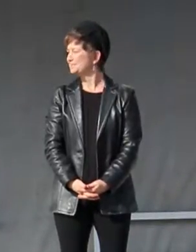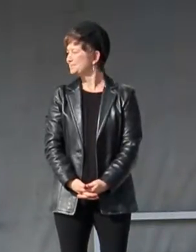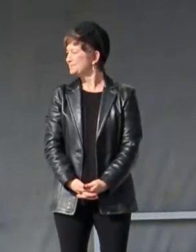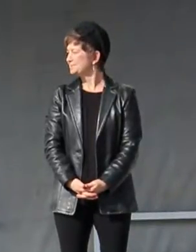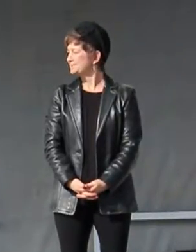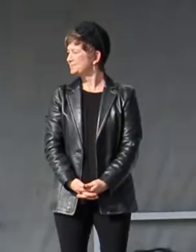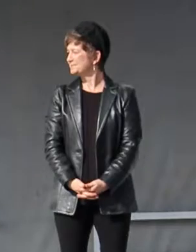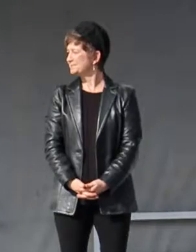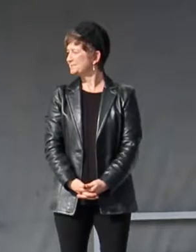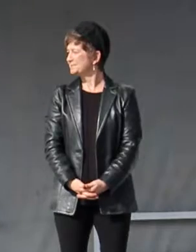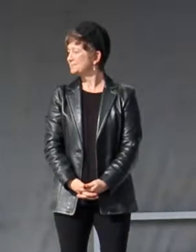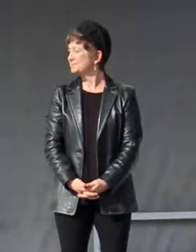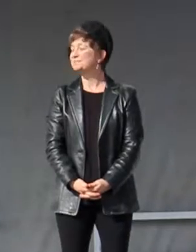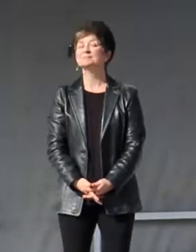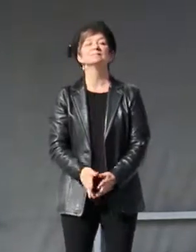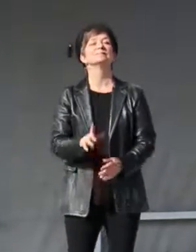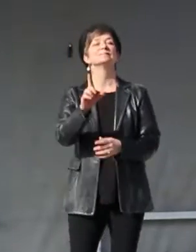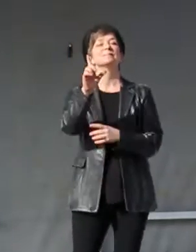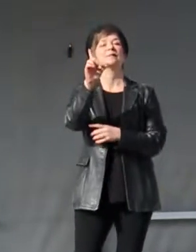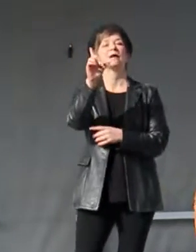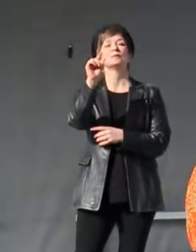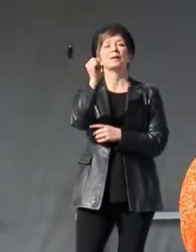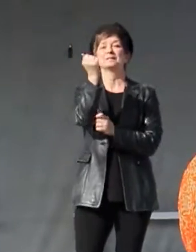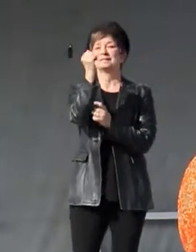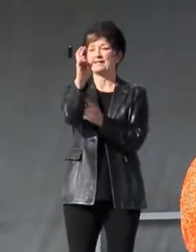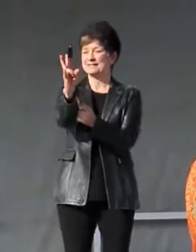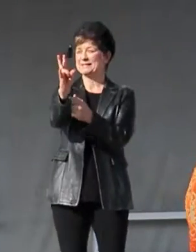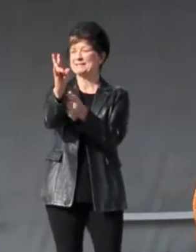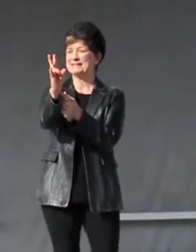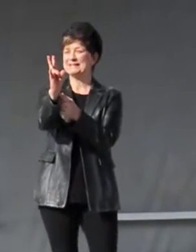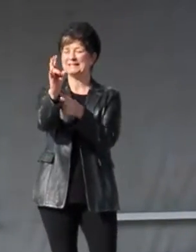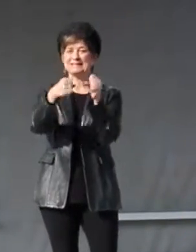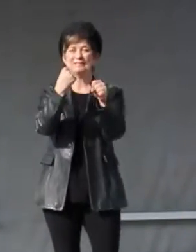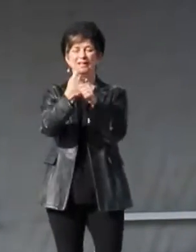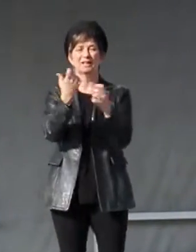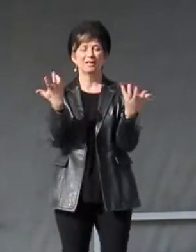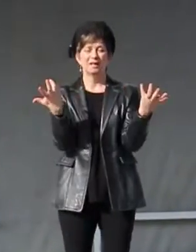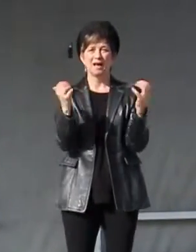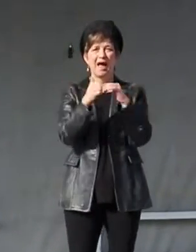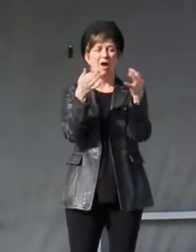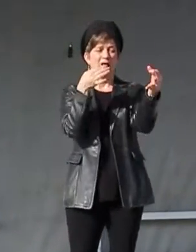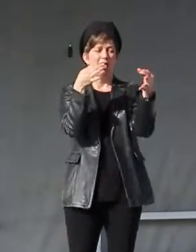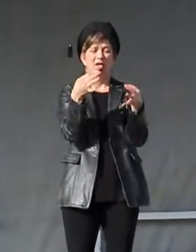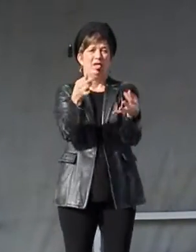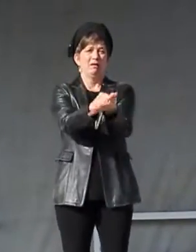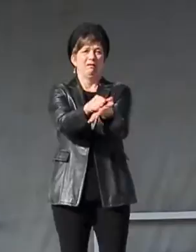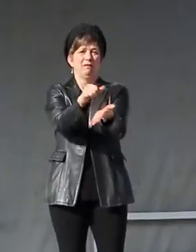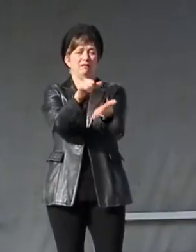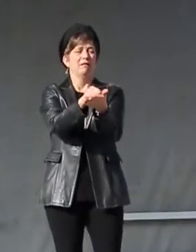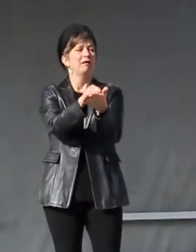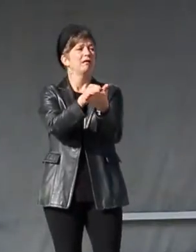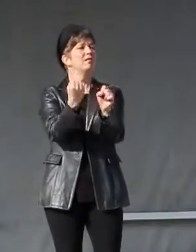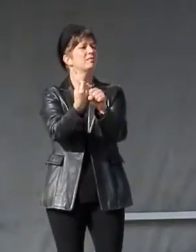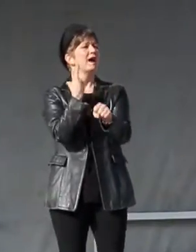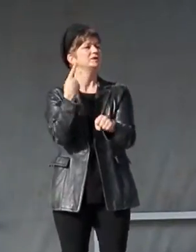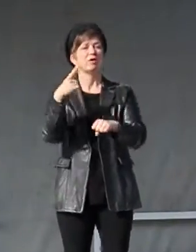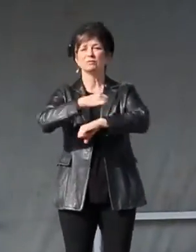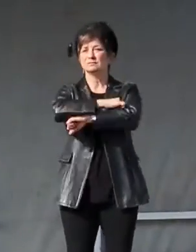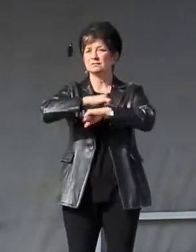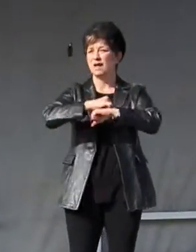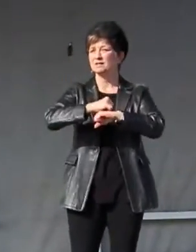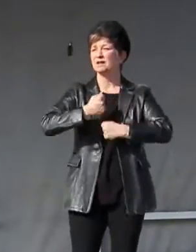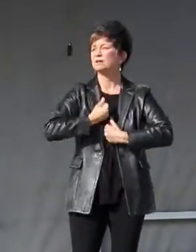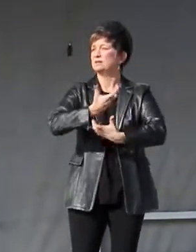No. 2017 has been an indescribable year. On this stage 1 year ago, I